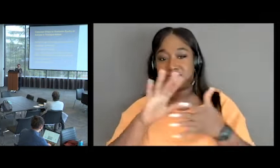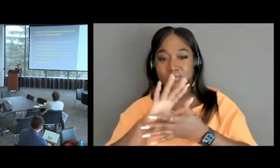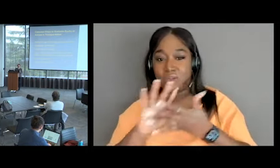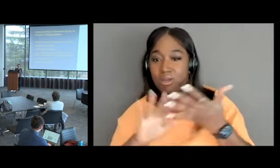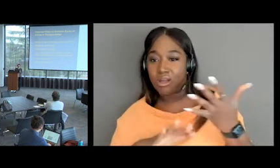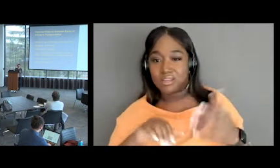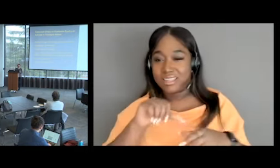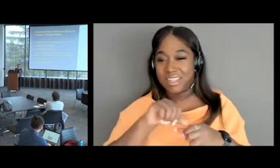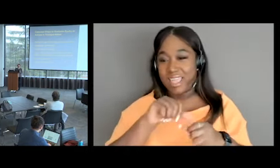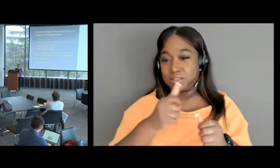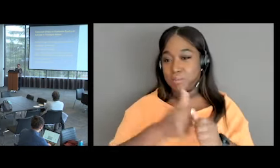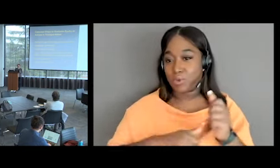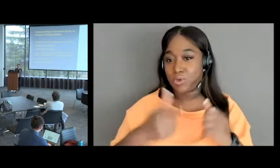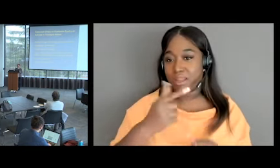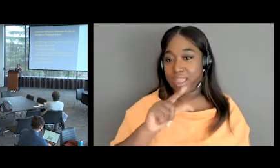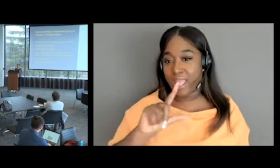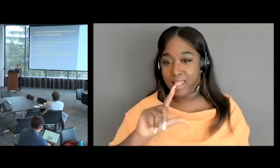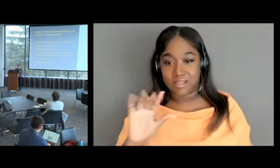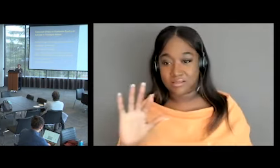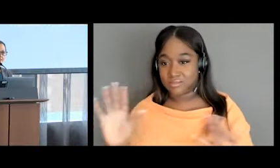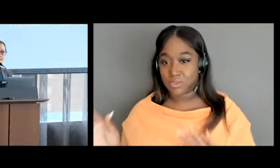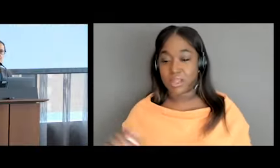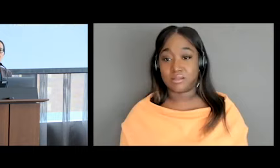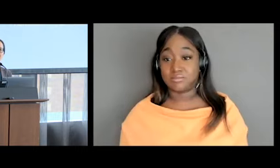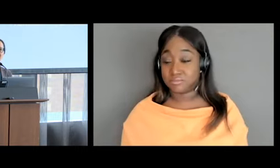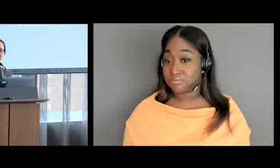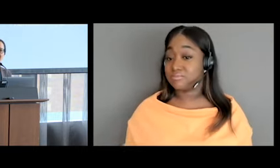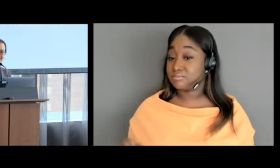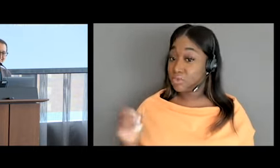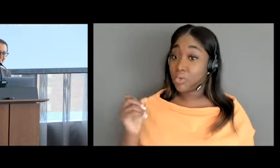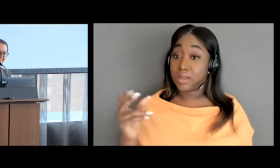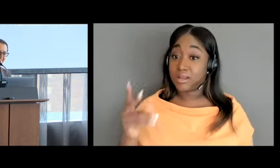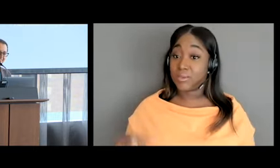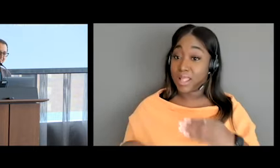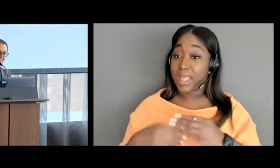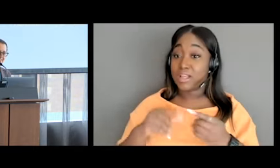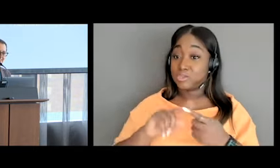Okay. I put that on the Jamboard. Yes.